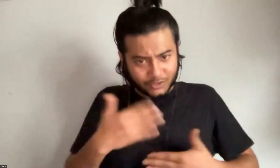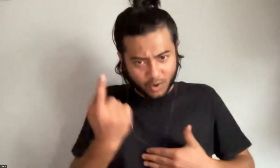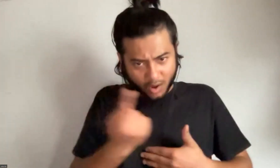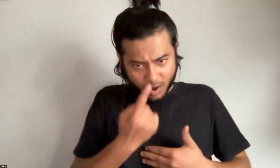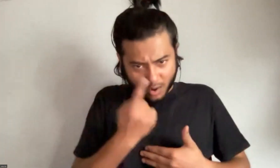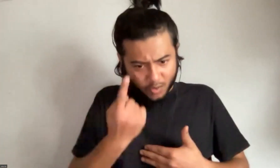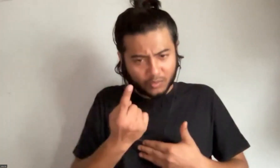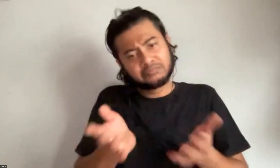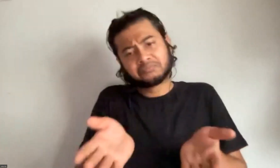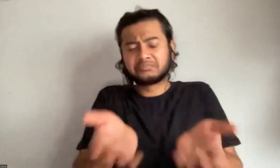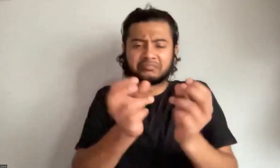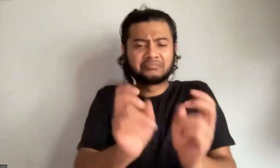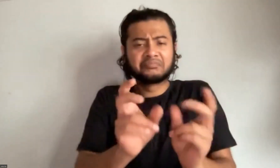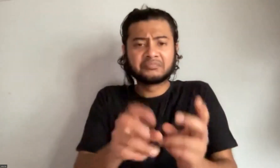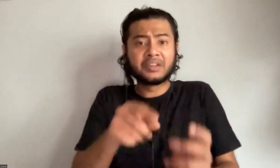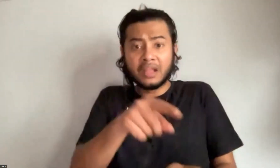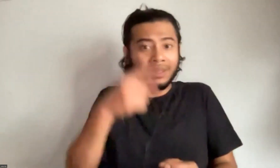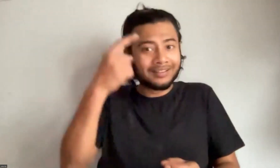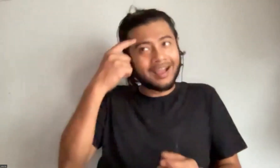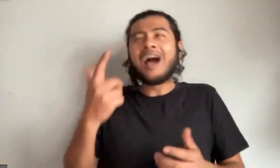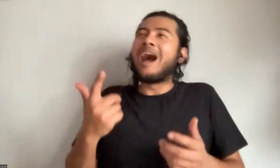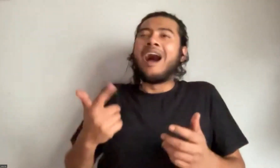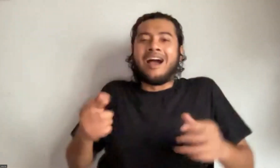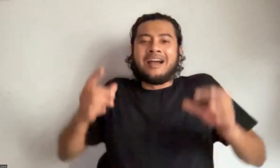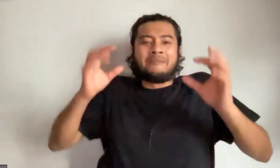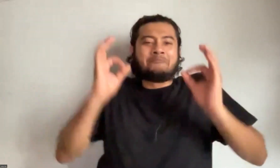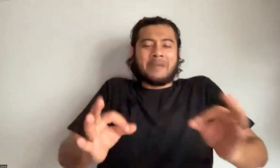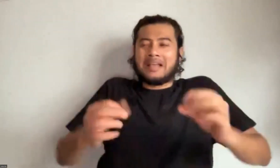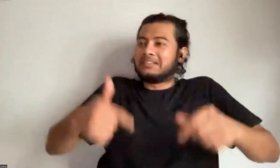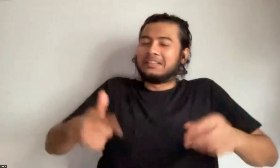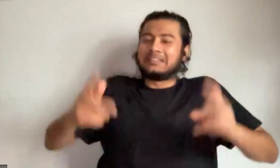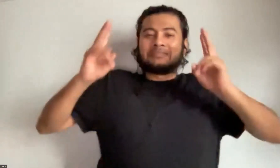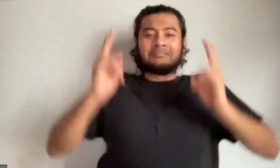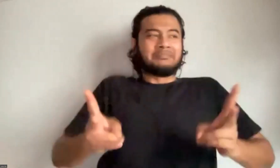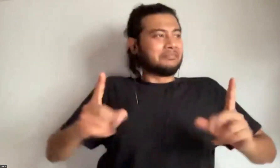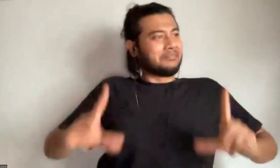but the place where I'm sending you is not permanent.